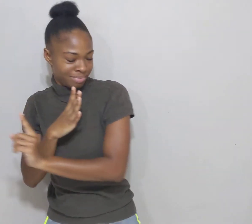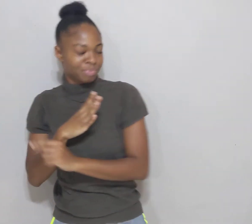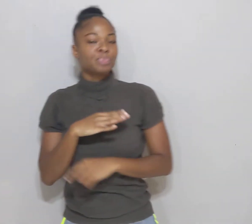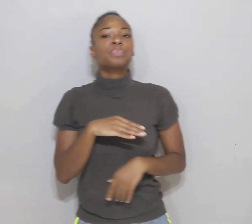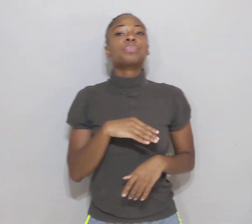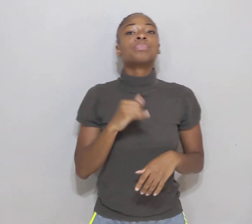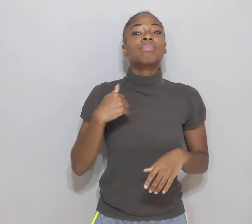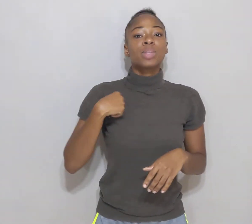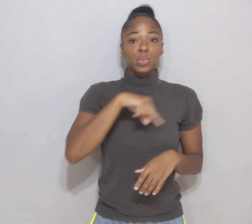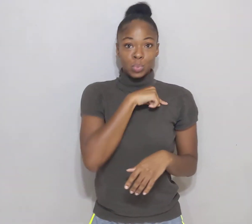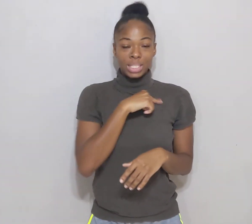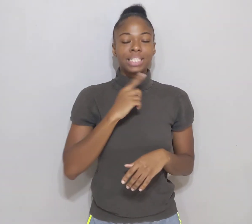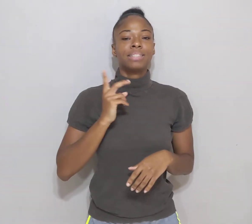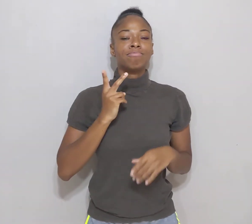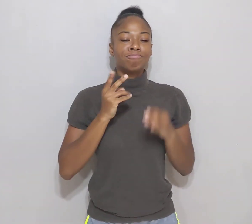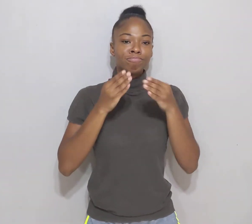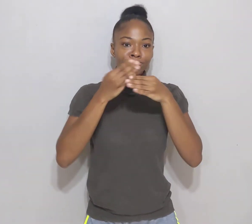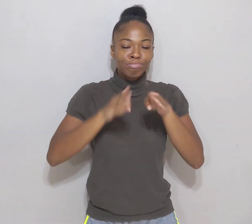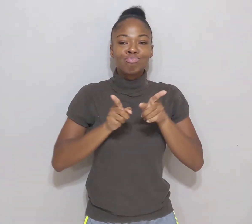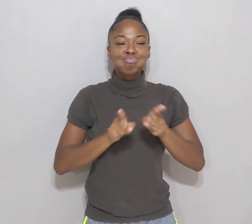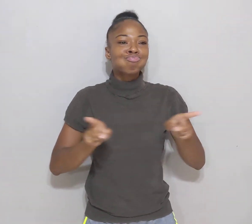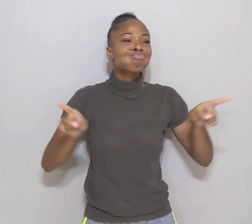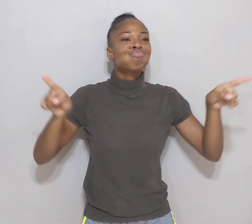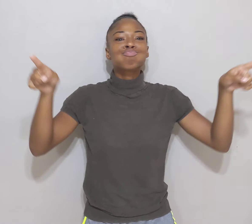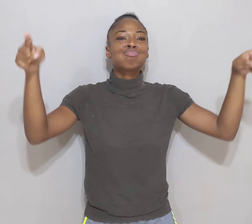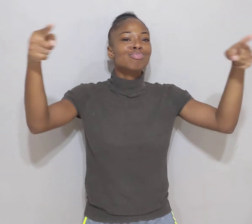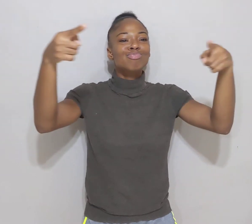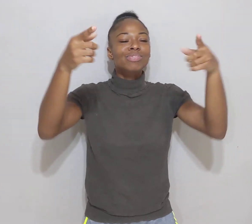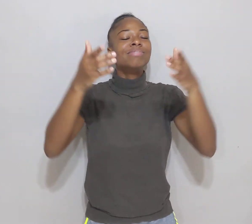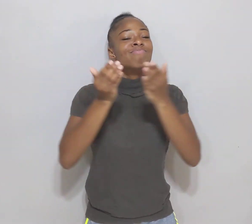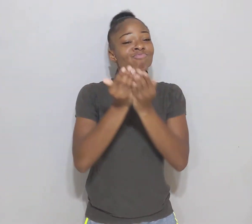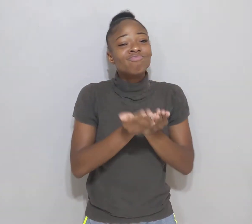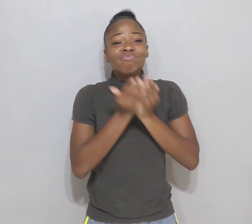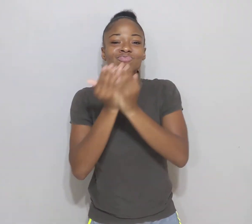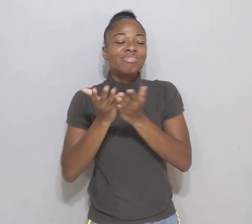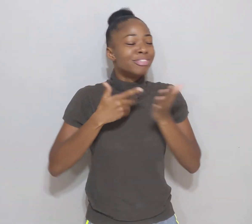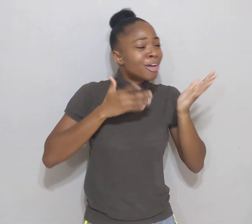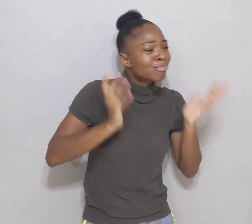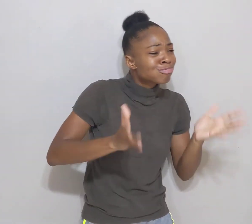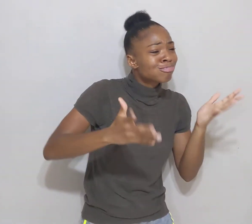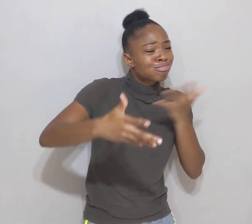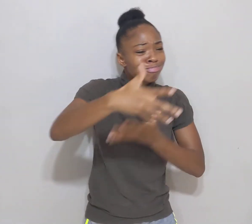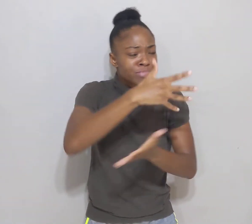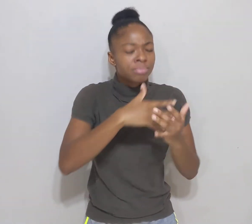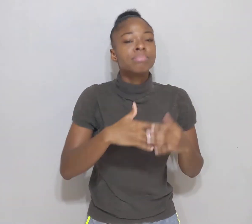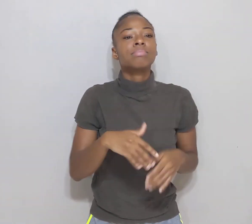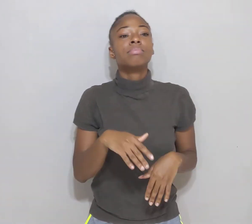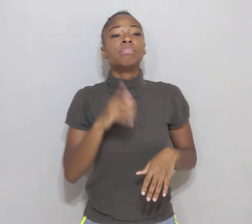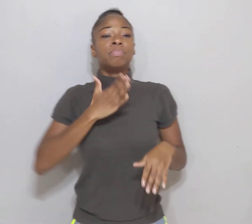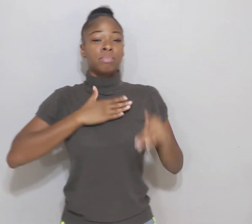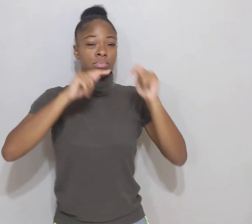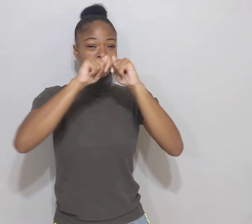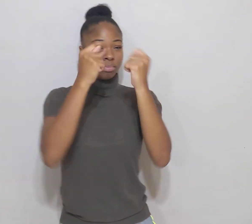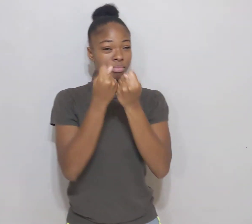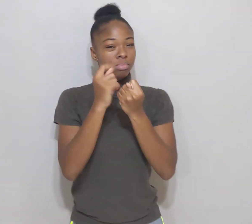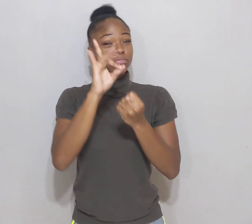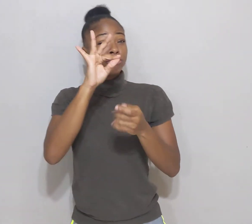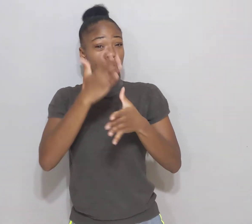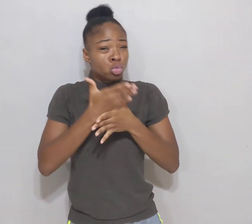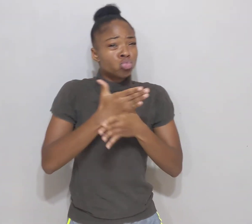one boat with the deaf man who worked there, and then one boat where Kiran was. I was on the first boat with Kiran, and we were,